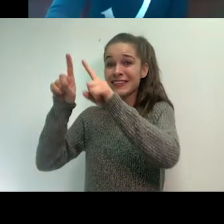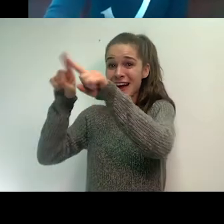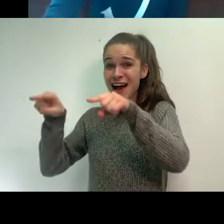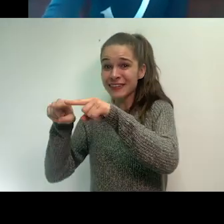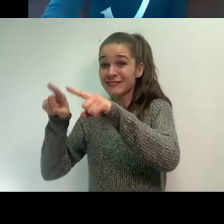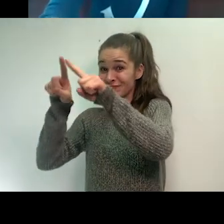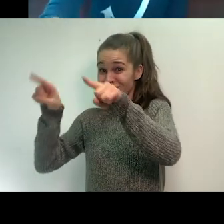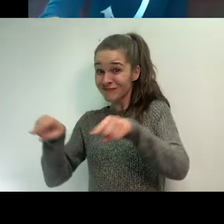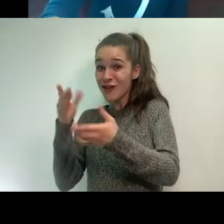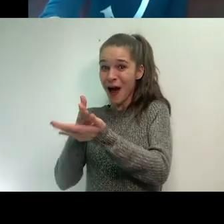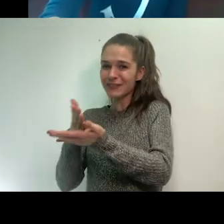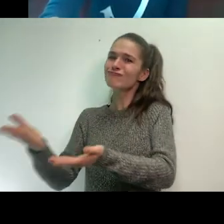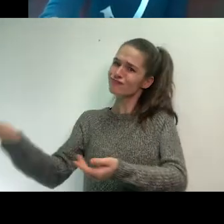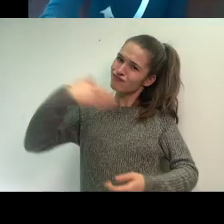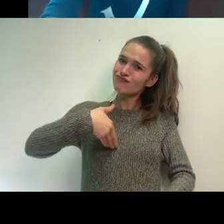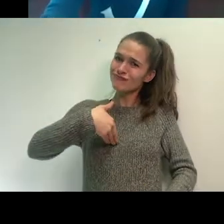joining them? Another shape.